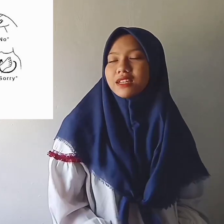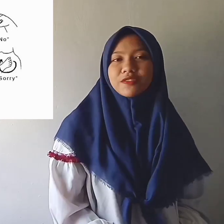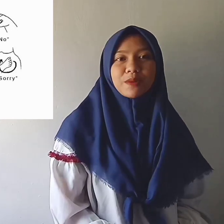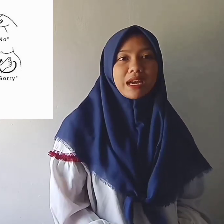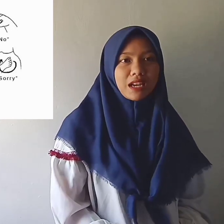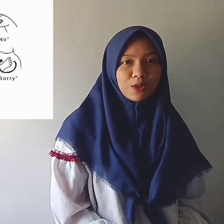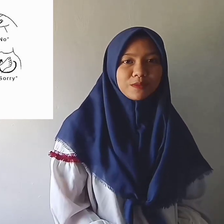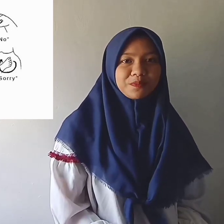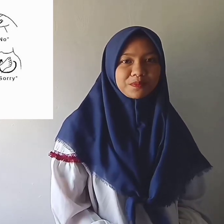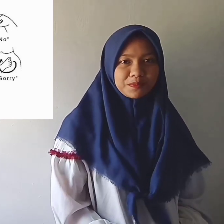from hello,